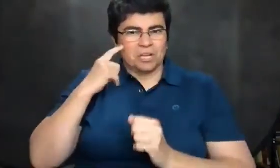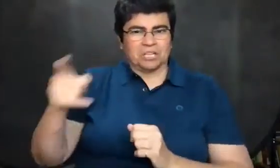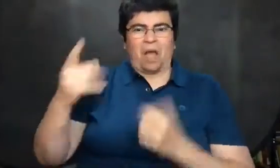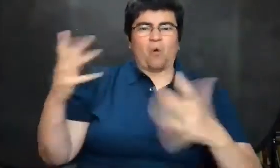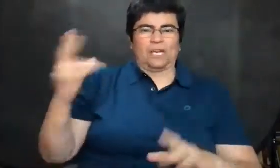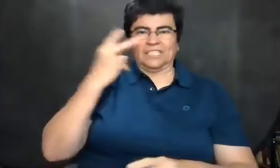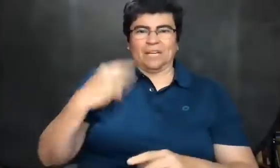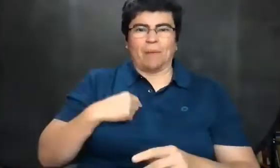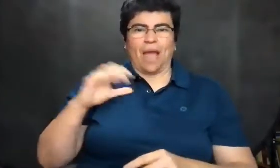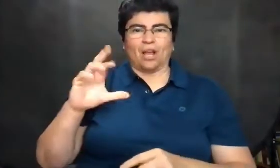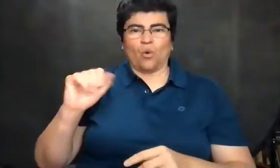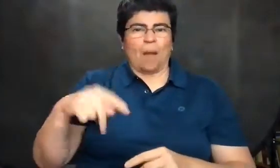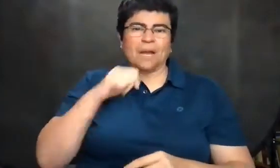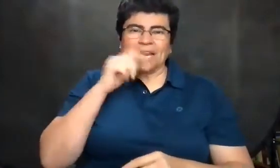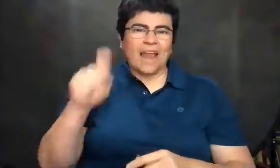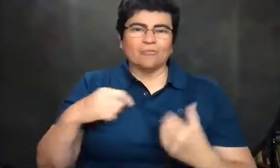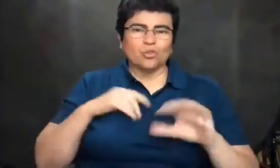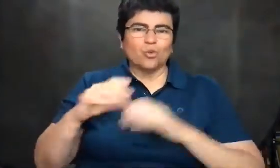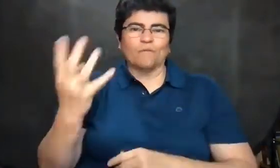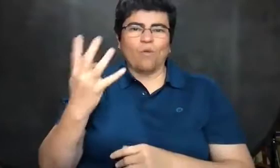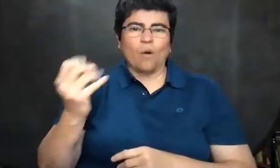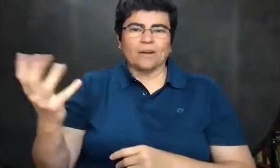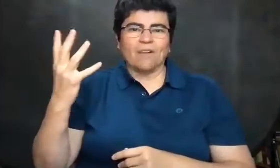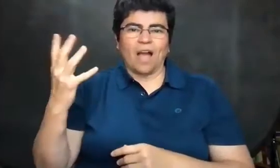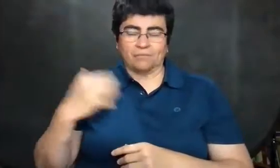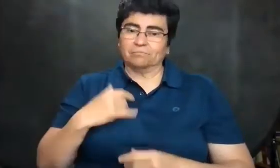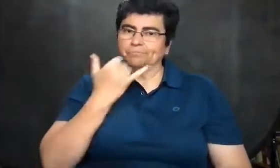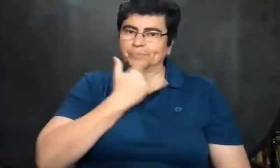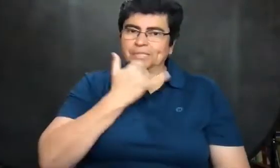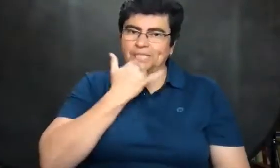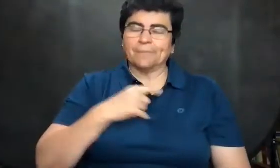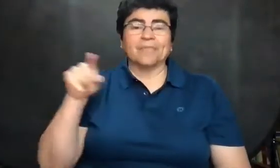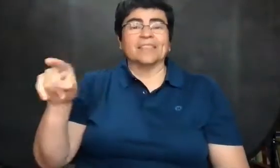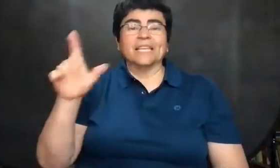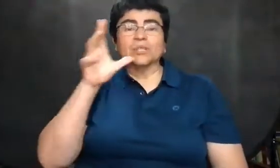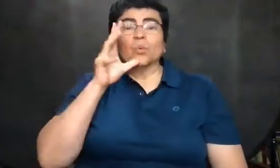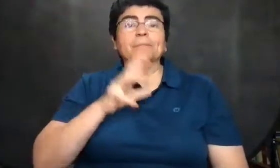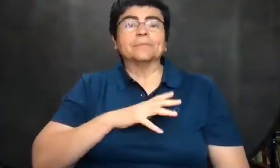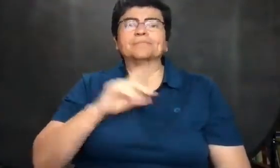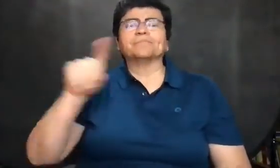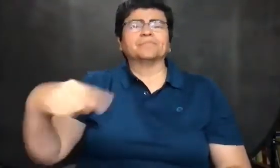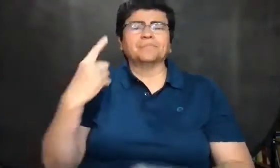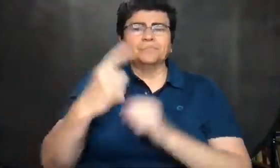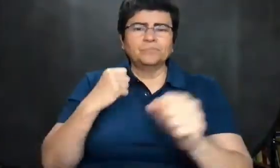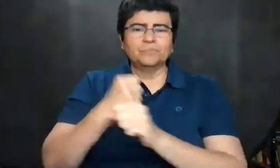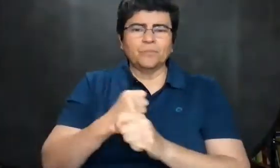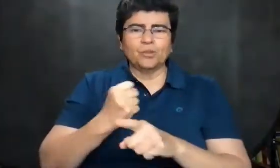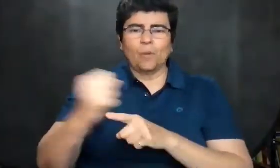and I wasn't going to have to do 4 and 5. It was a big mistake. This woman, she was only a year sober and I was the first person she